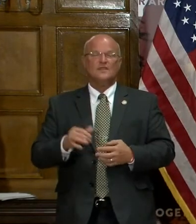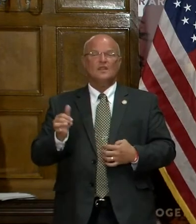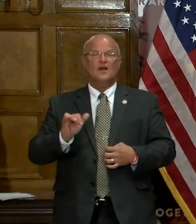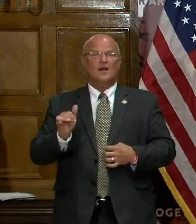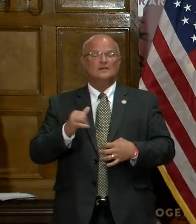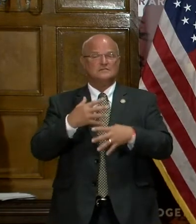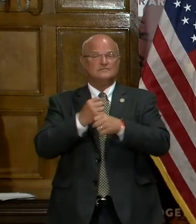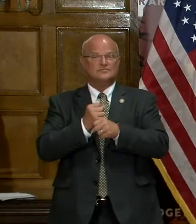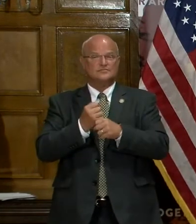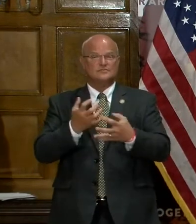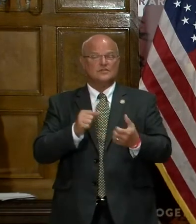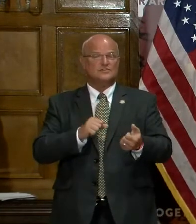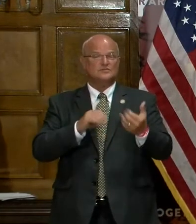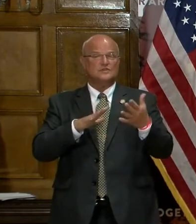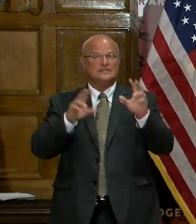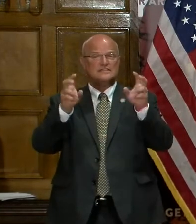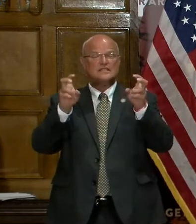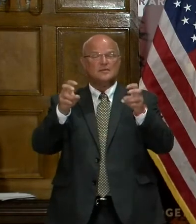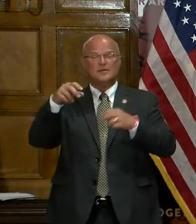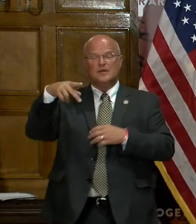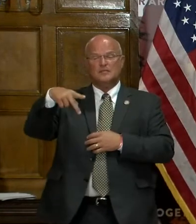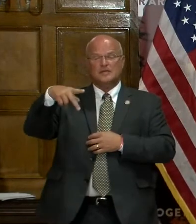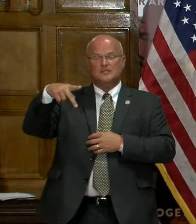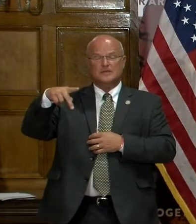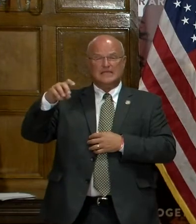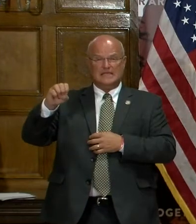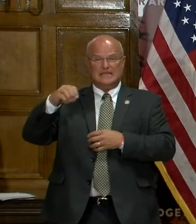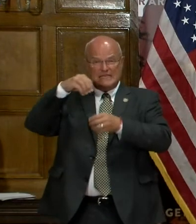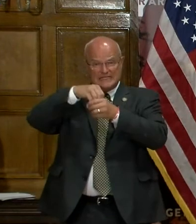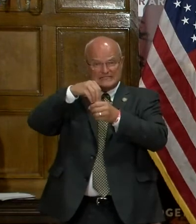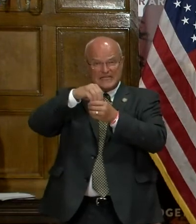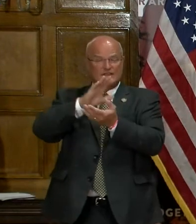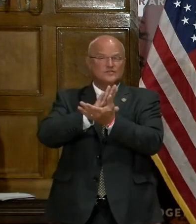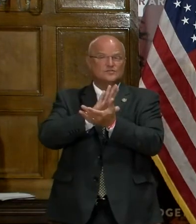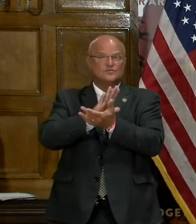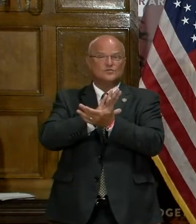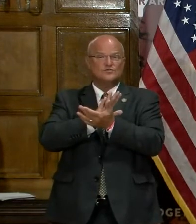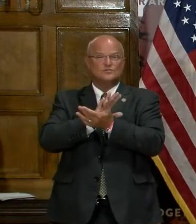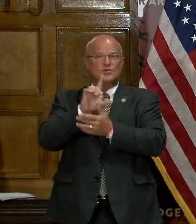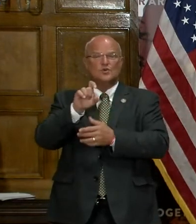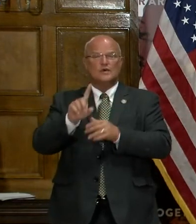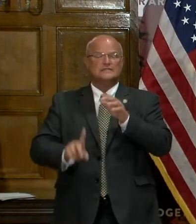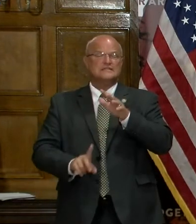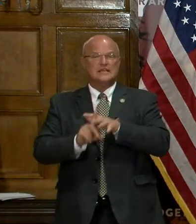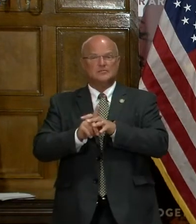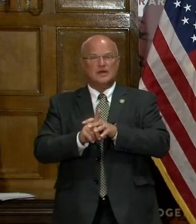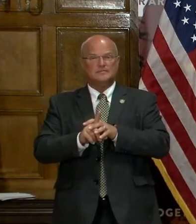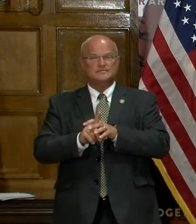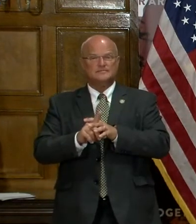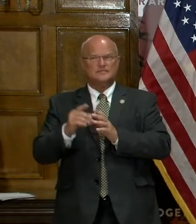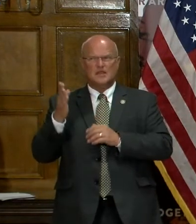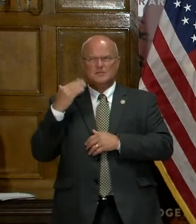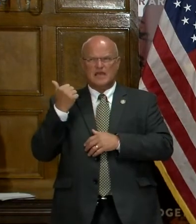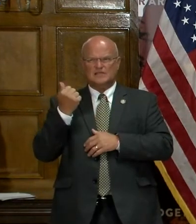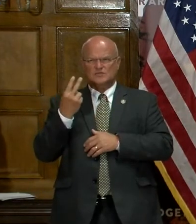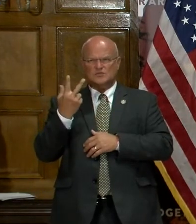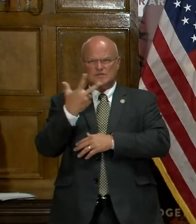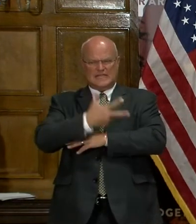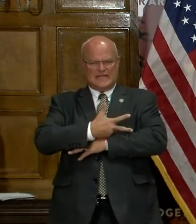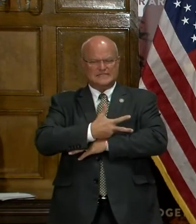just briefly want to address the topic of PPE in our schools. That question has come up in the last several